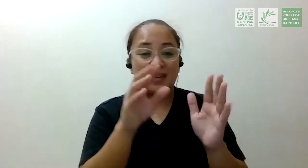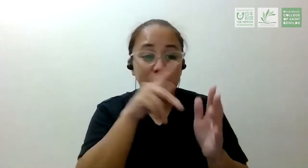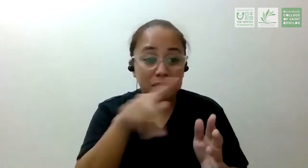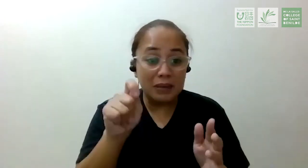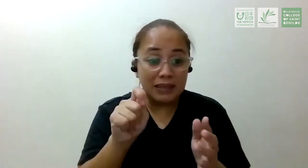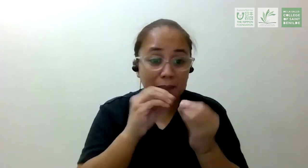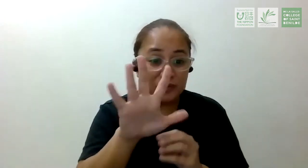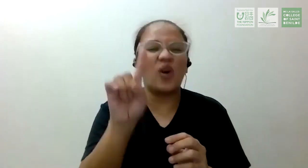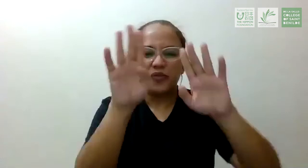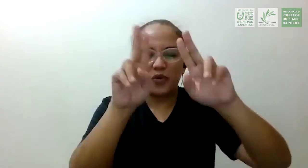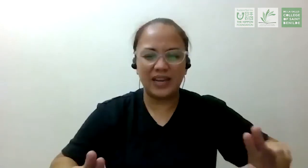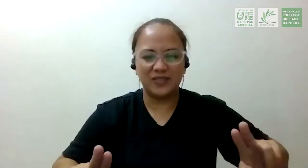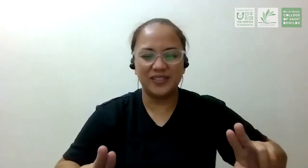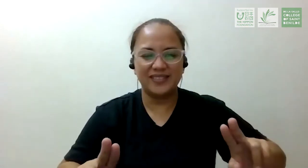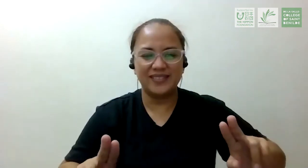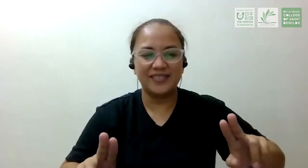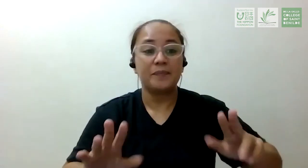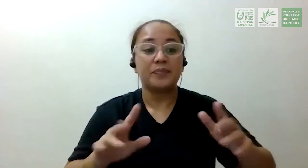1951.